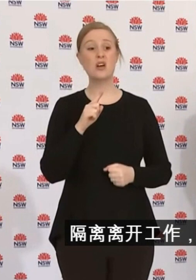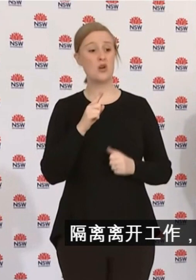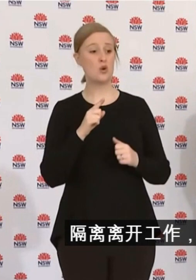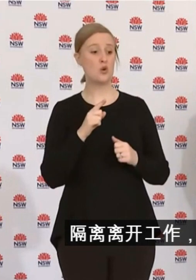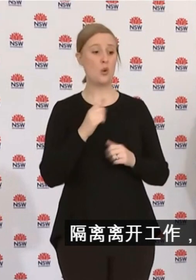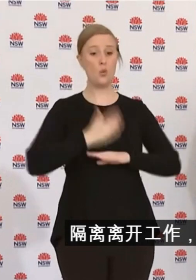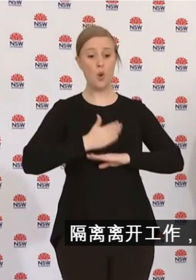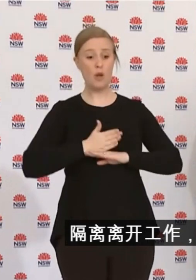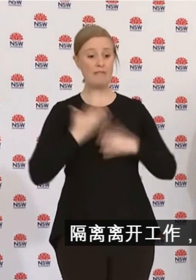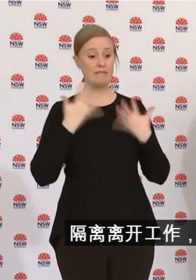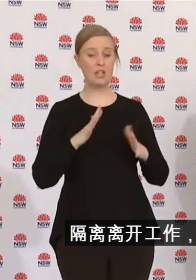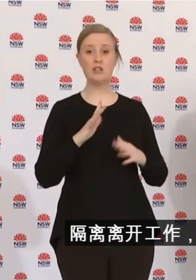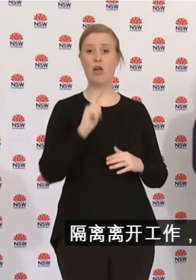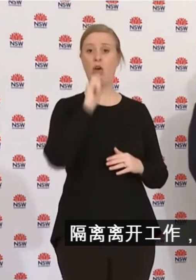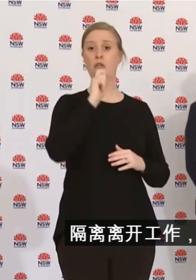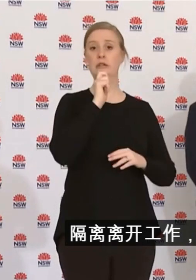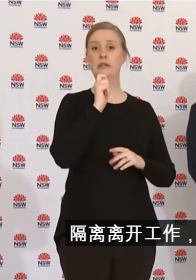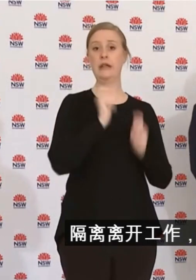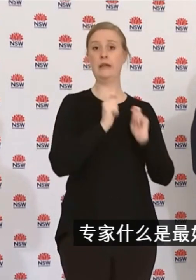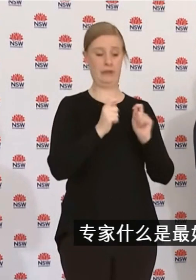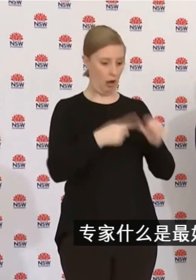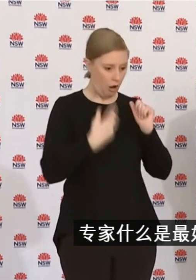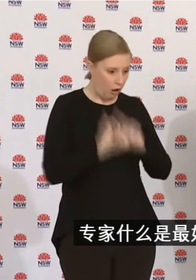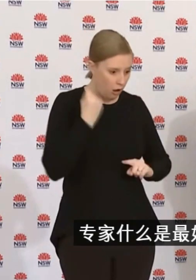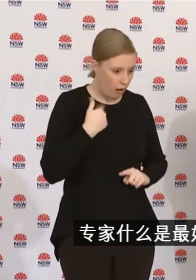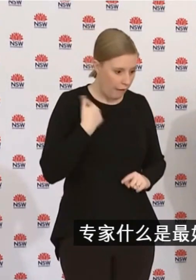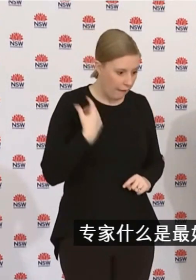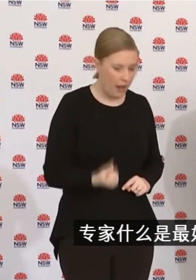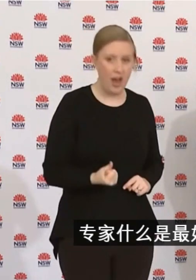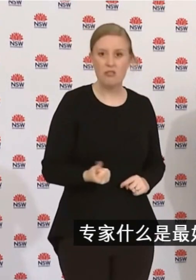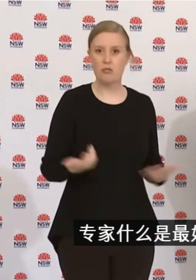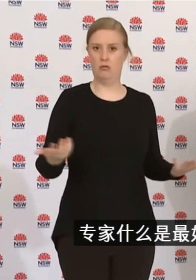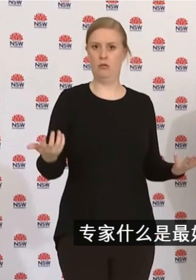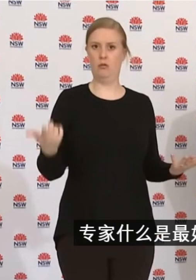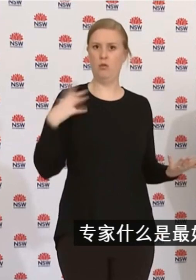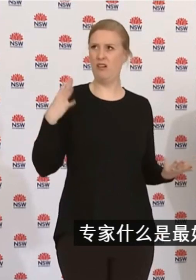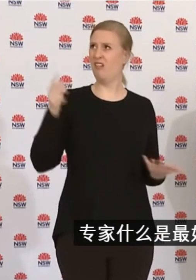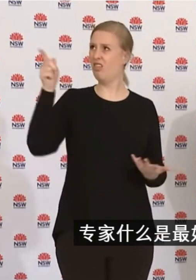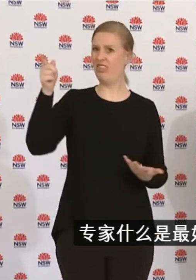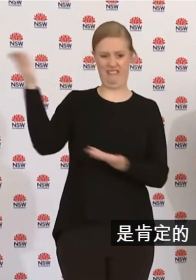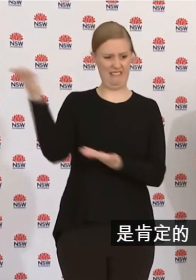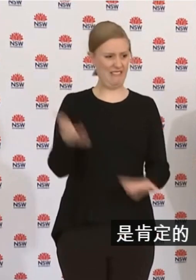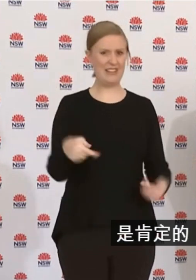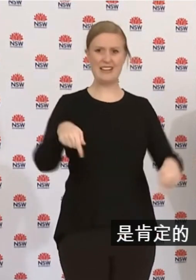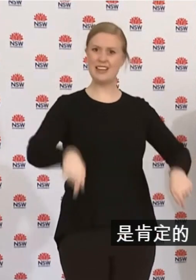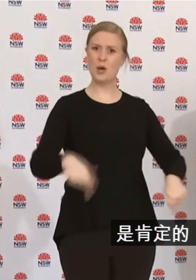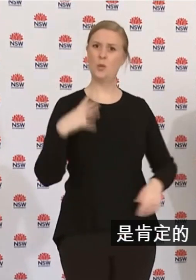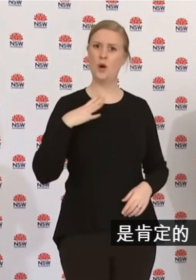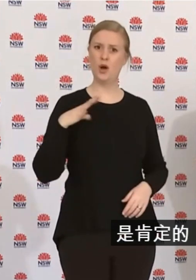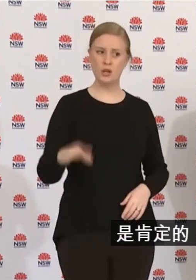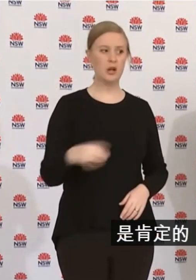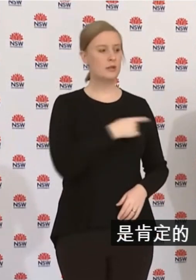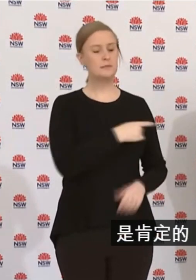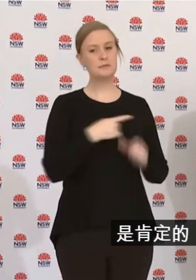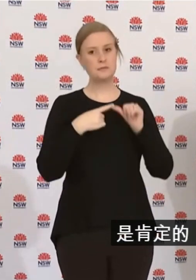work, workers and hotels. We're continually reviewing with our experts what the best suit of tests are and suite of tests are for certain sick. And